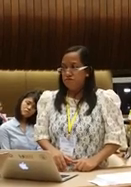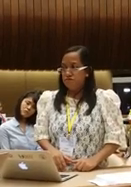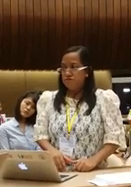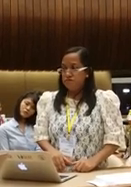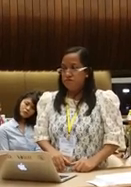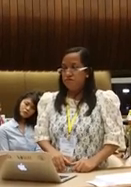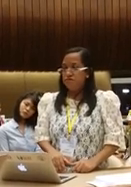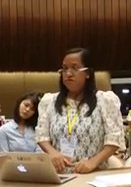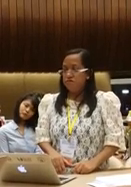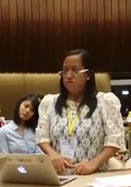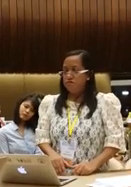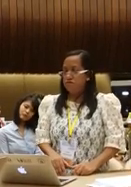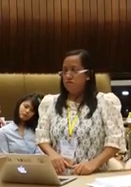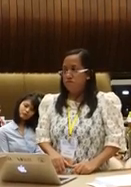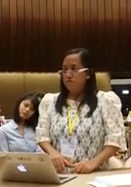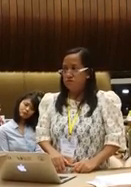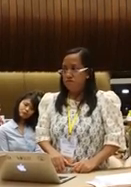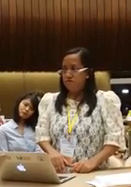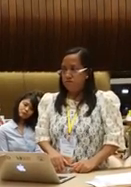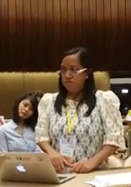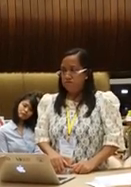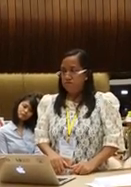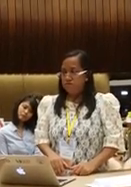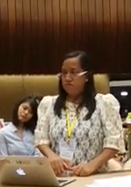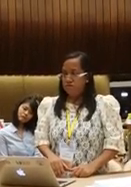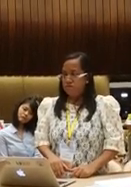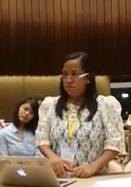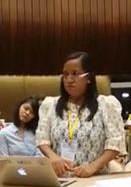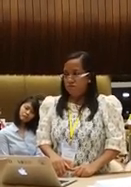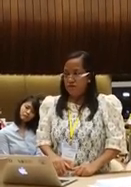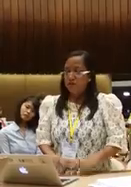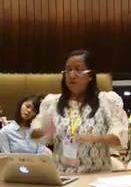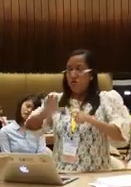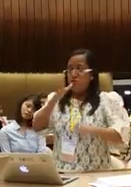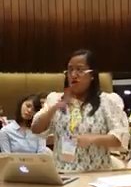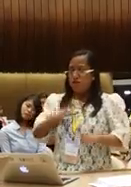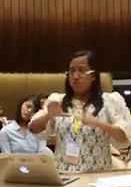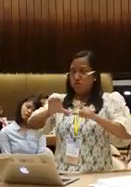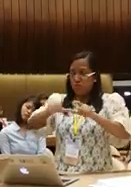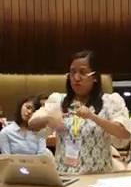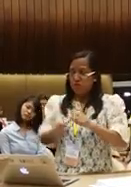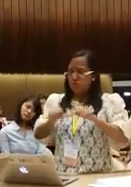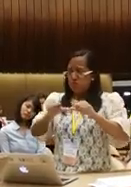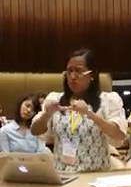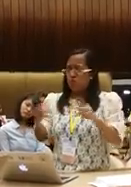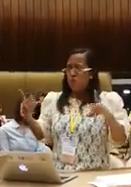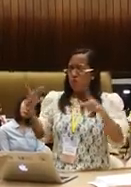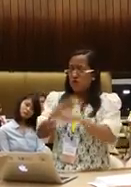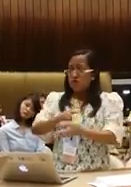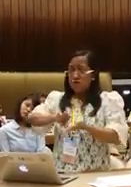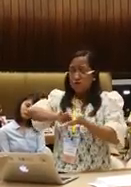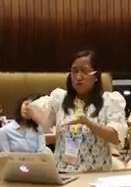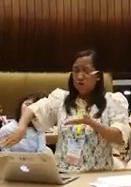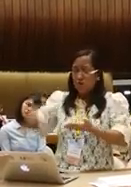remedies for all women, including marginalized groups of women. Women with disabilities continue to be among the